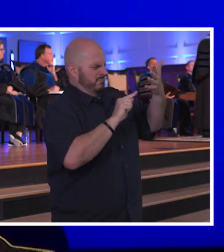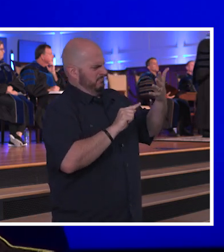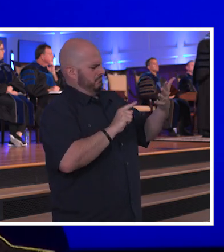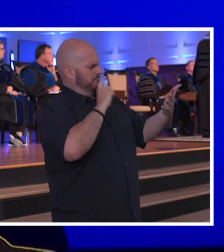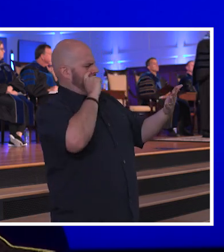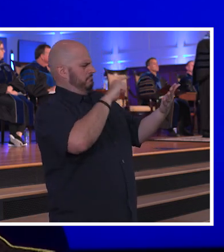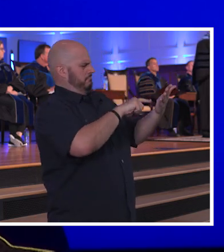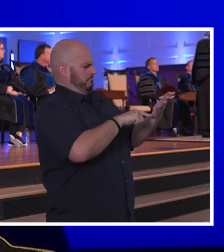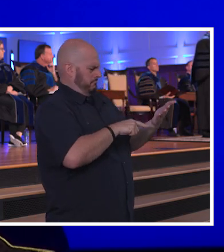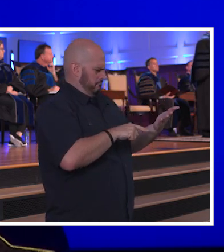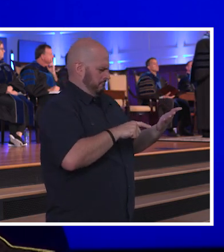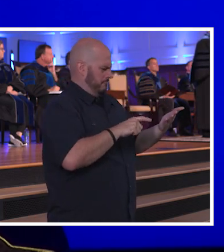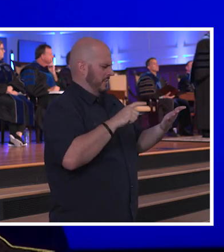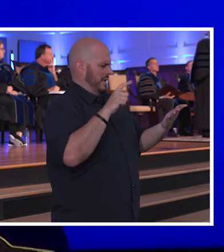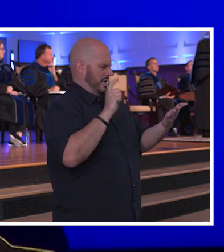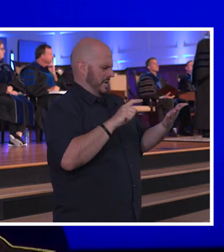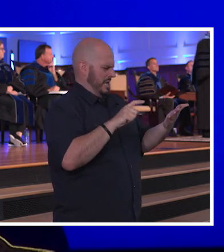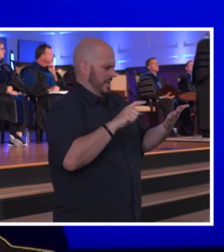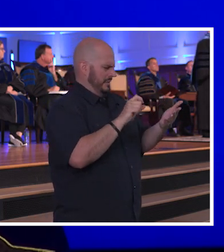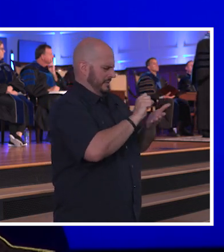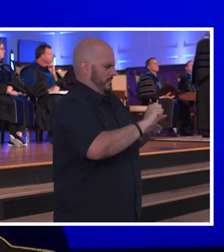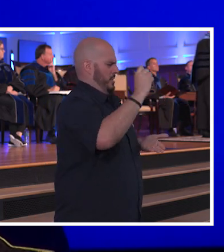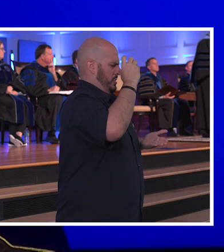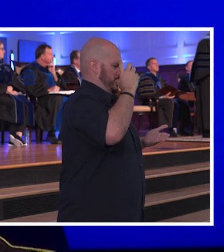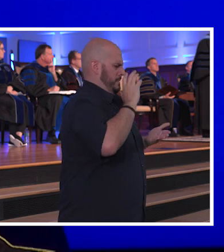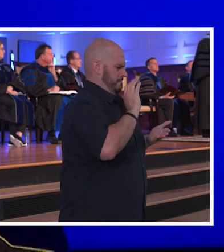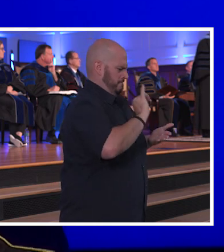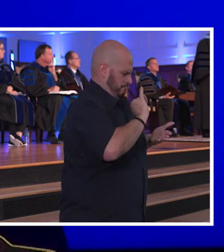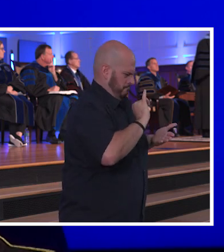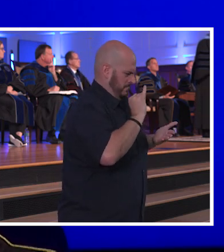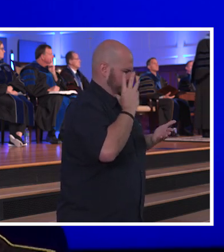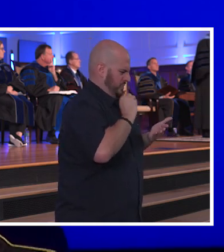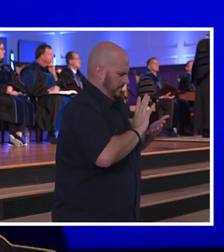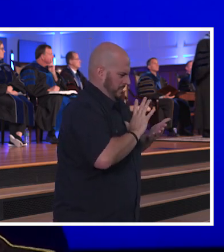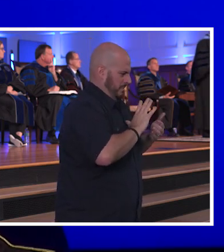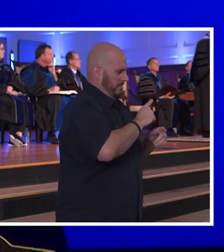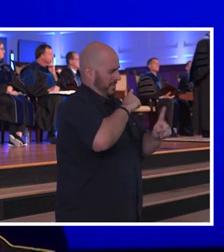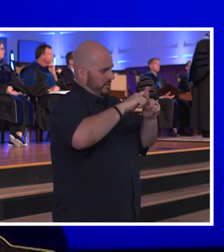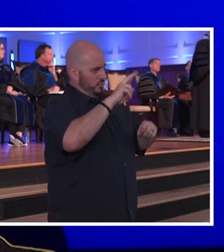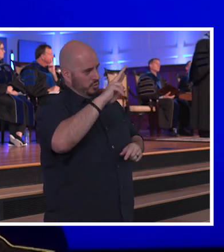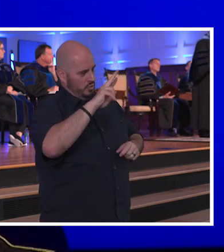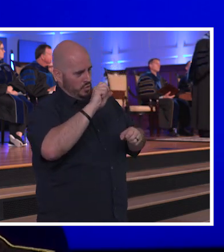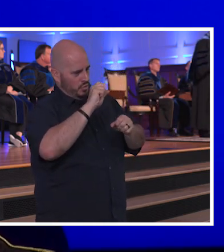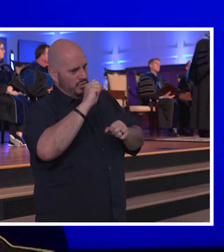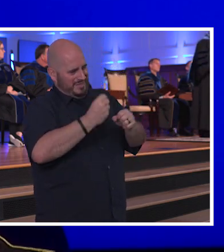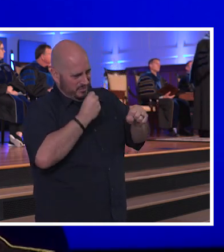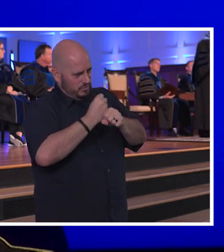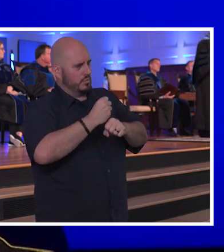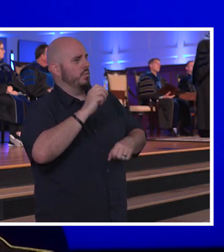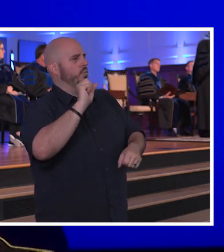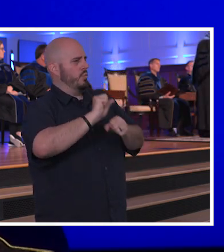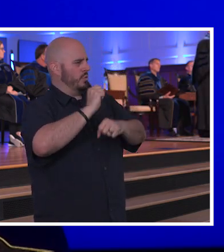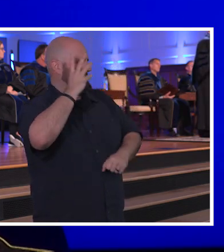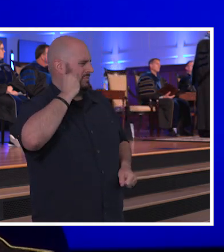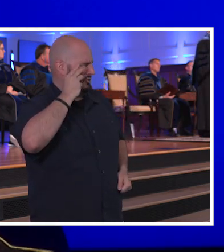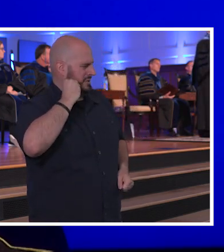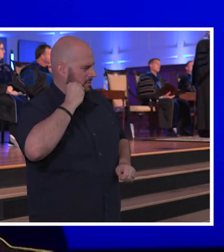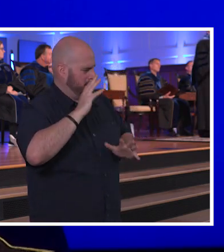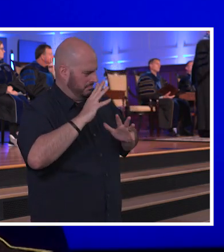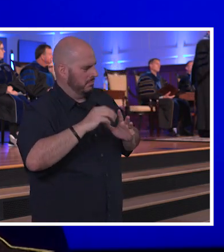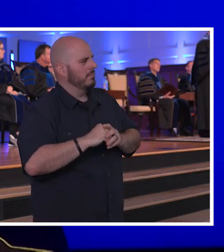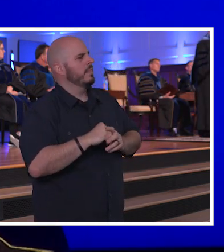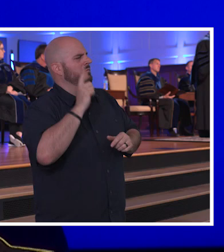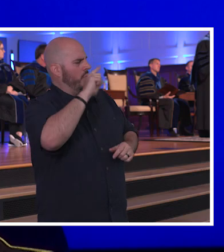needed both seminary, and she would also need 2 years of work experience to qualify as a missionary. So